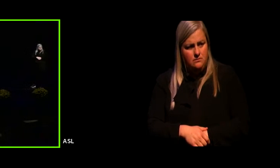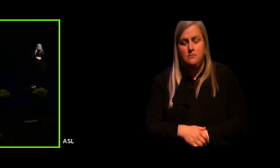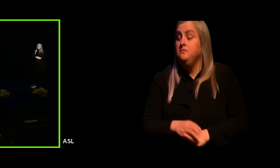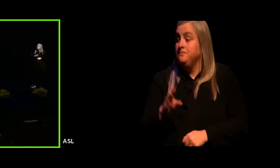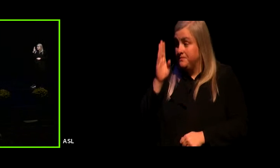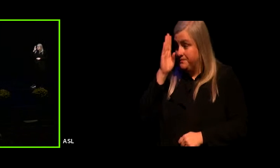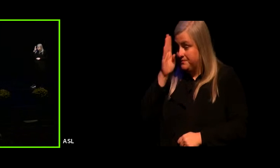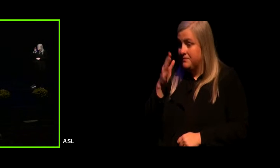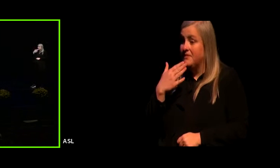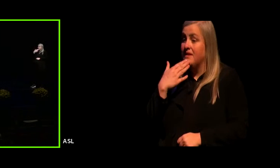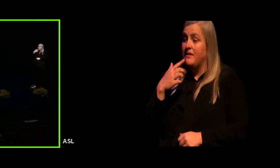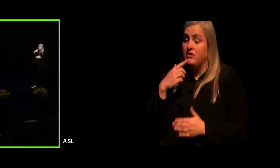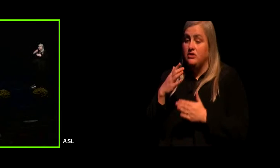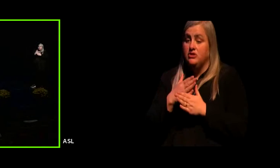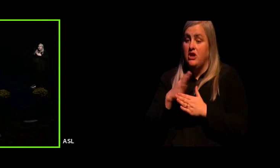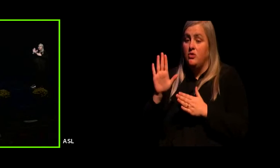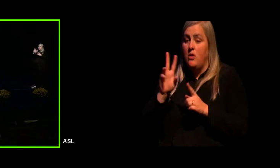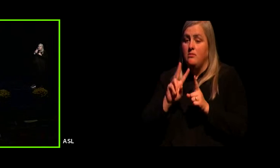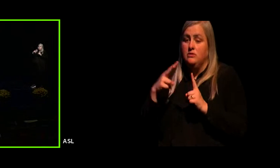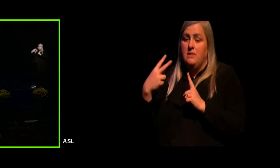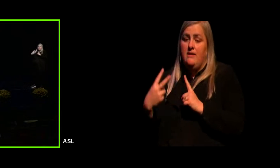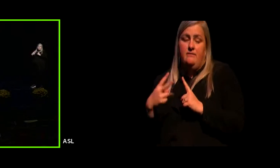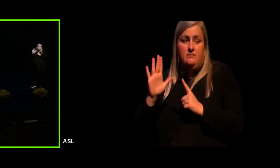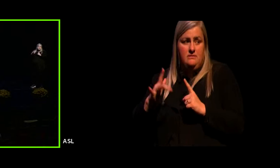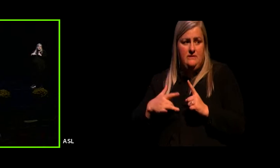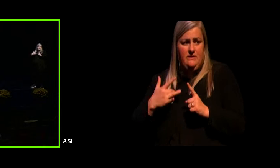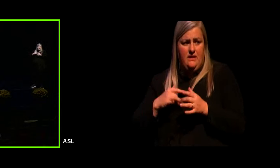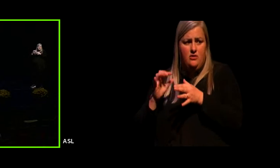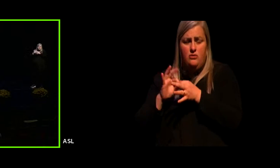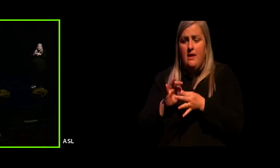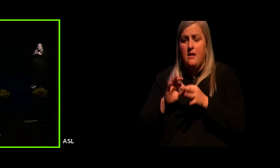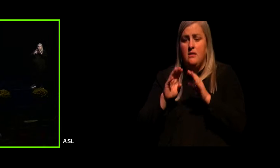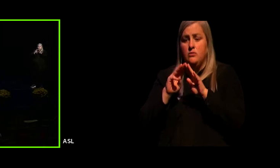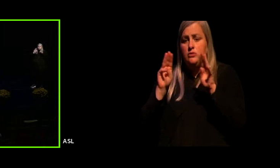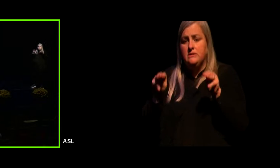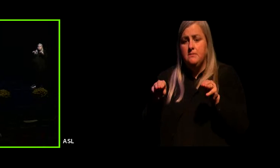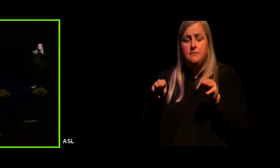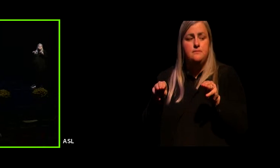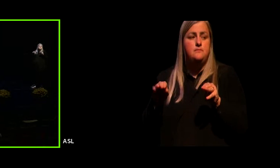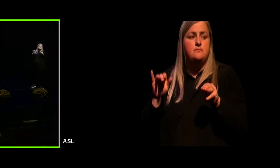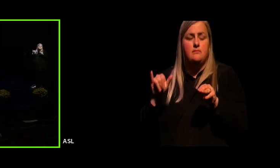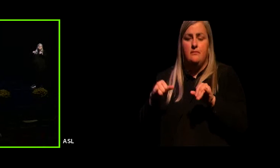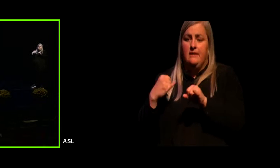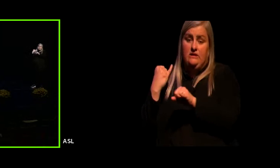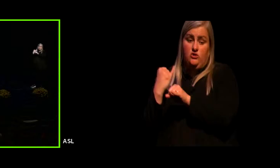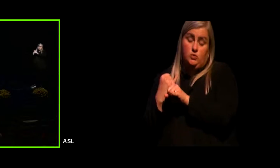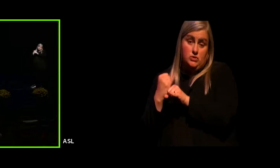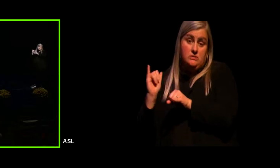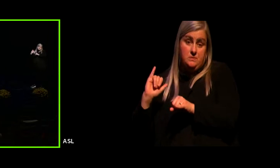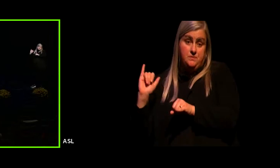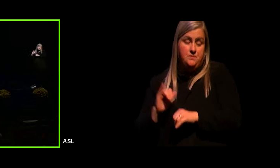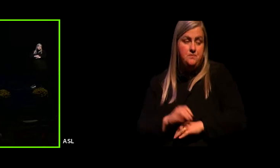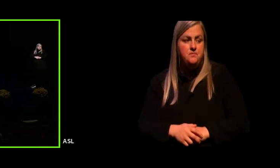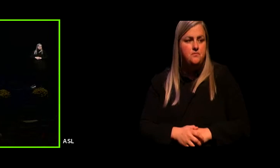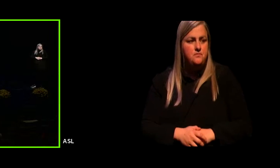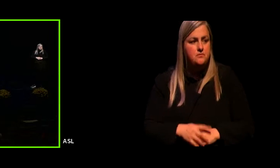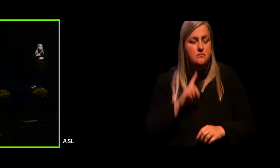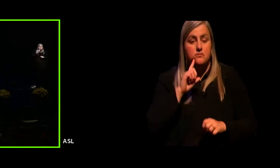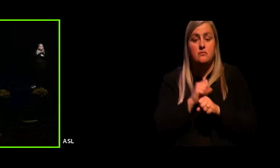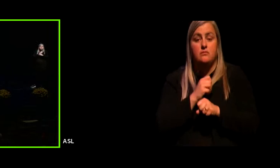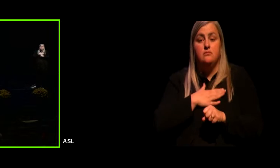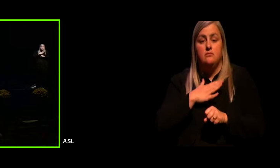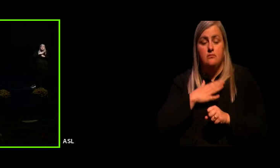Hi, thank you for sharing your perspective on how you feel about museums and those being institutionalized. I actually, in my